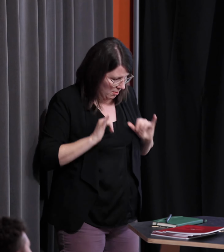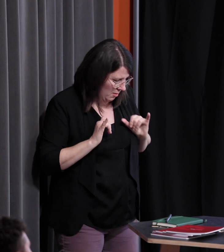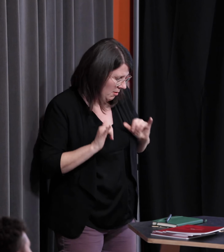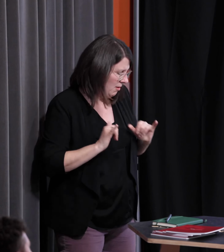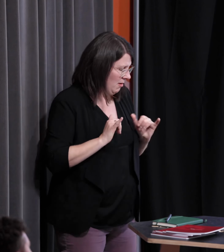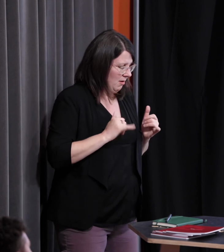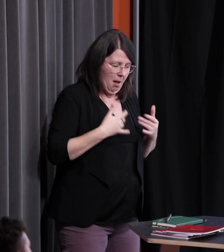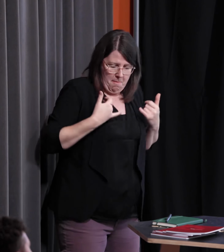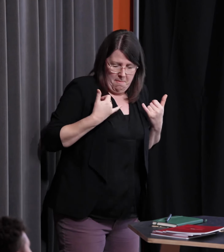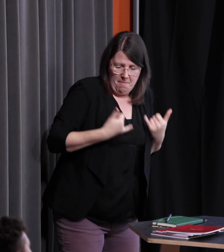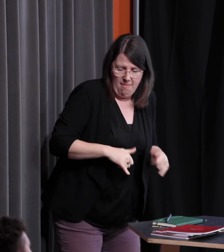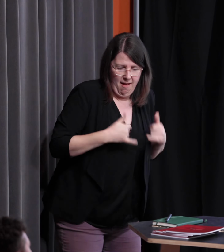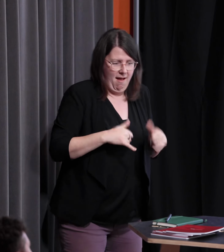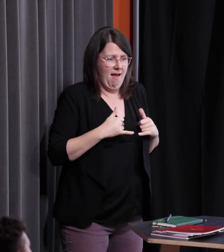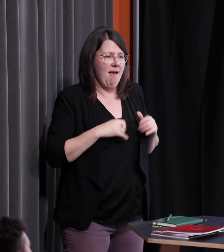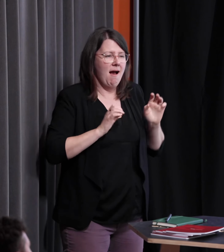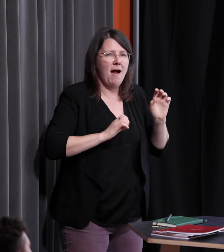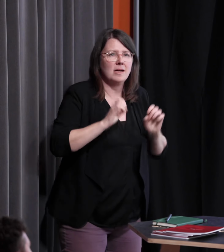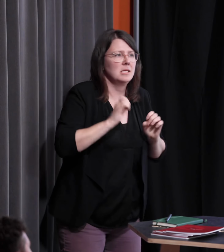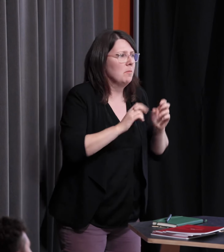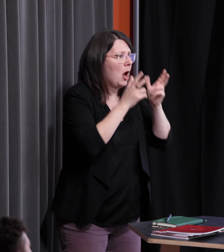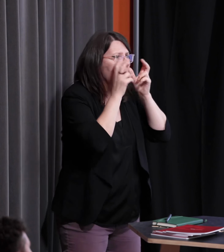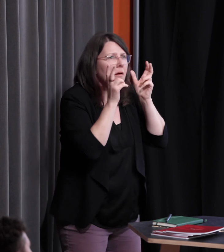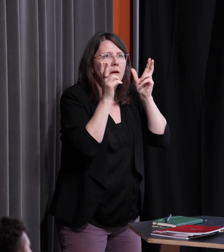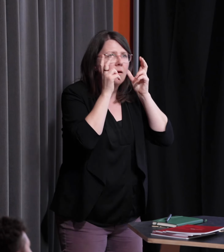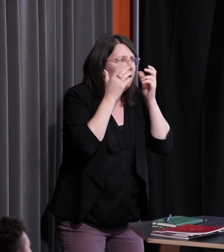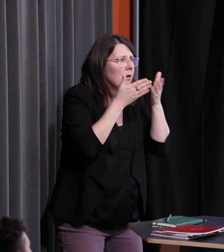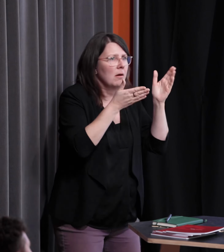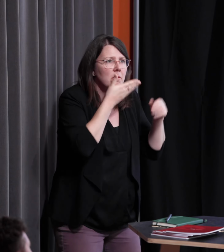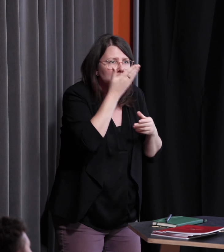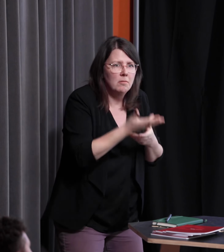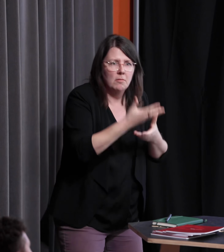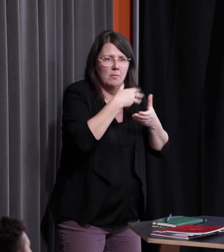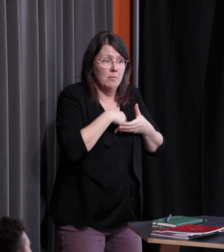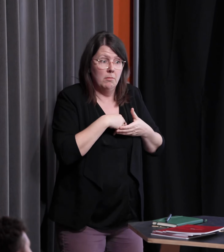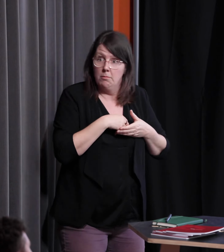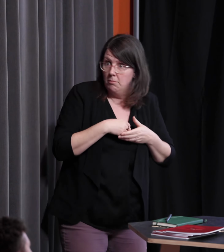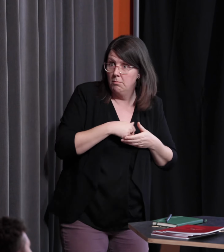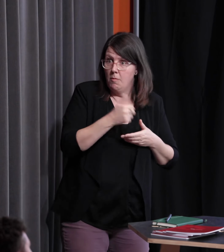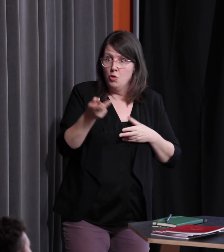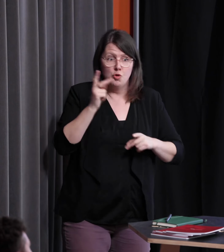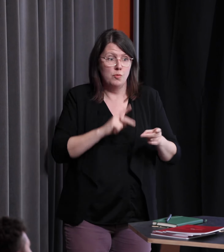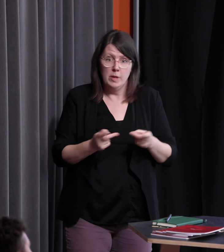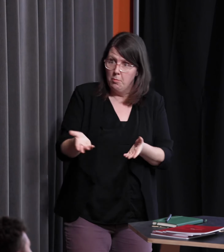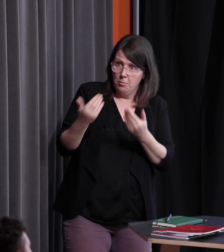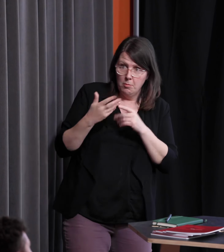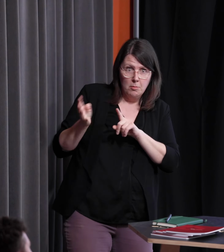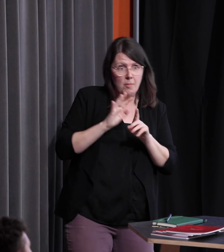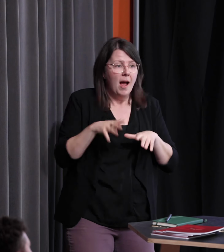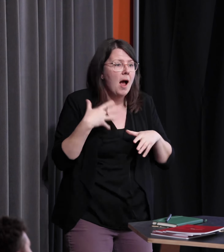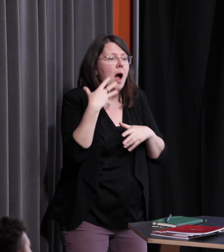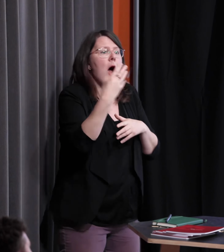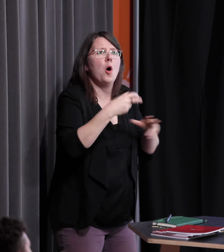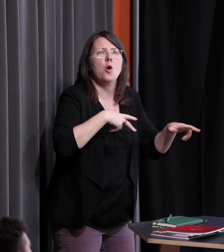sense walks, go on a sense walks with other people, and to really play in that space so that you too can find those vibrations underneath your